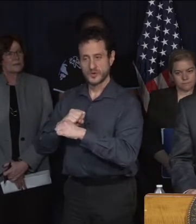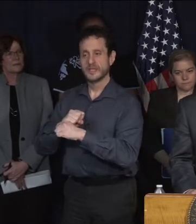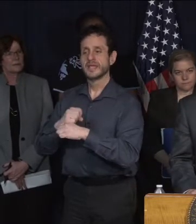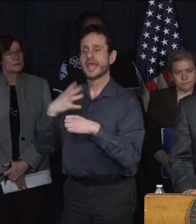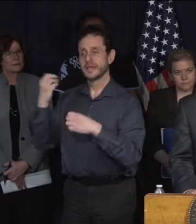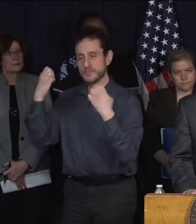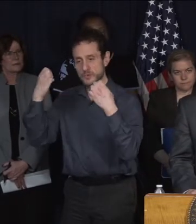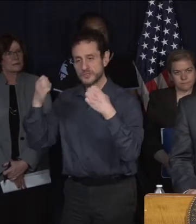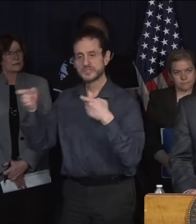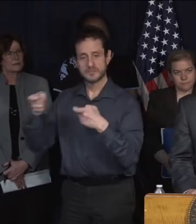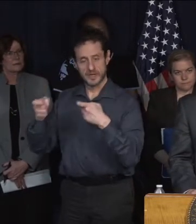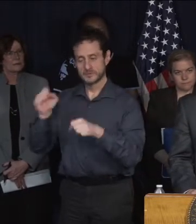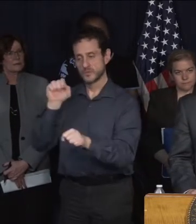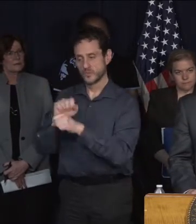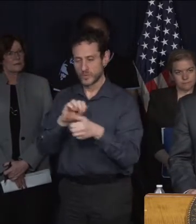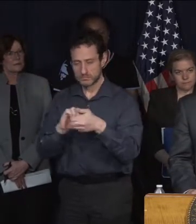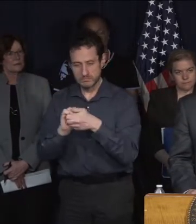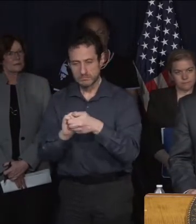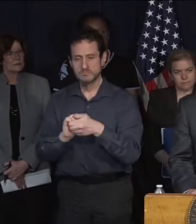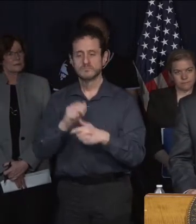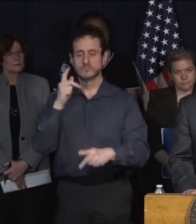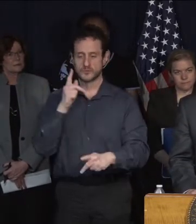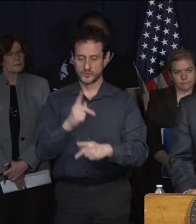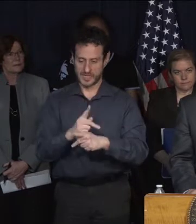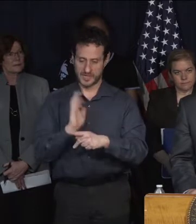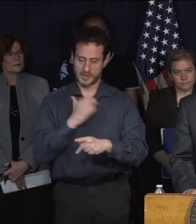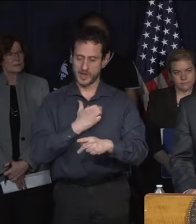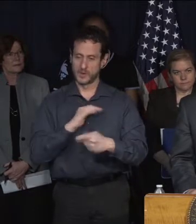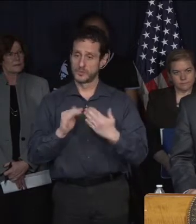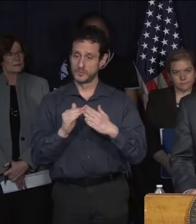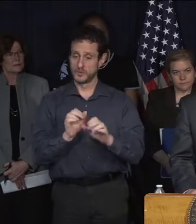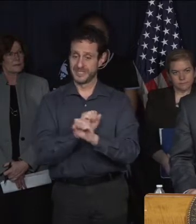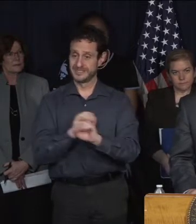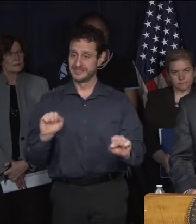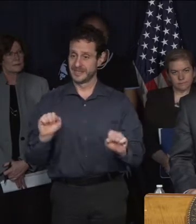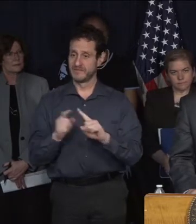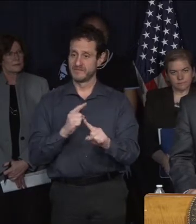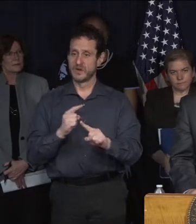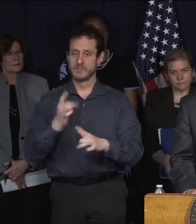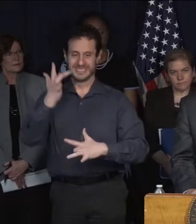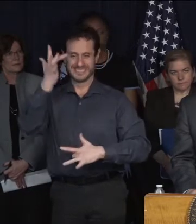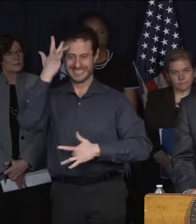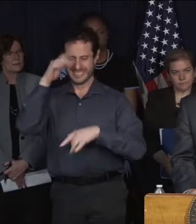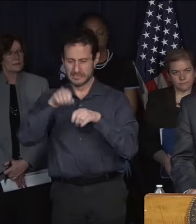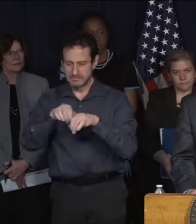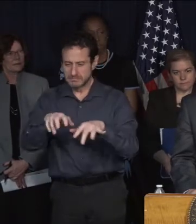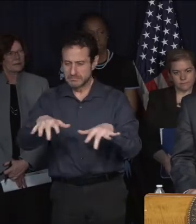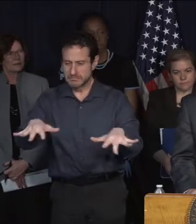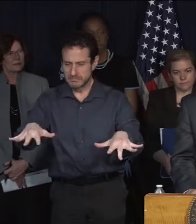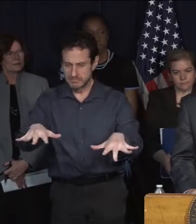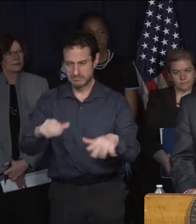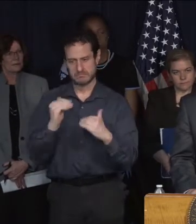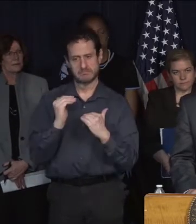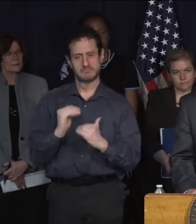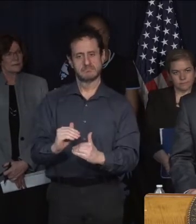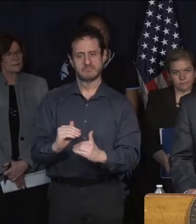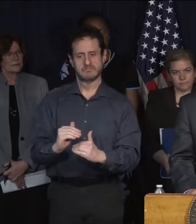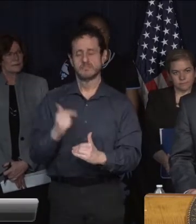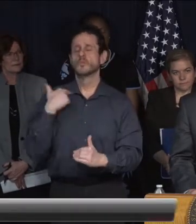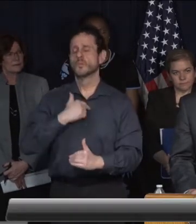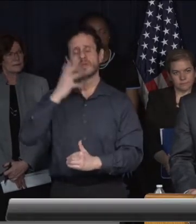keep our communities safe from the spread of infectious disease. We've been through this before.